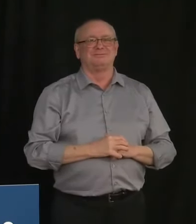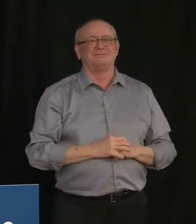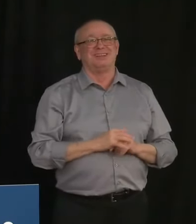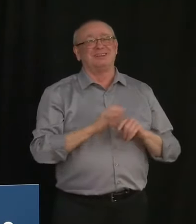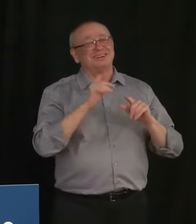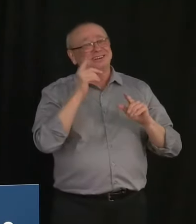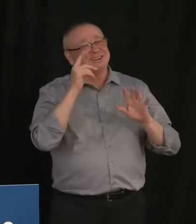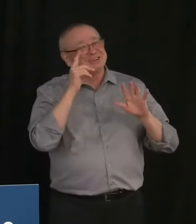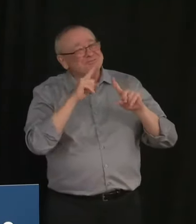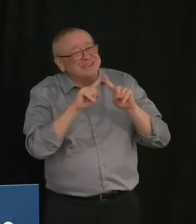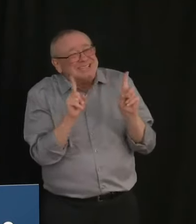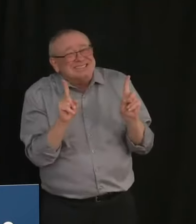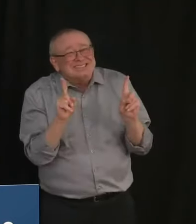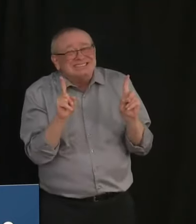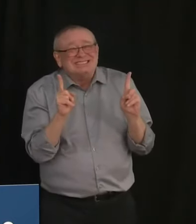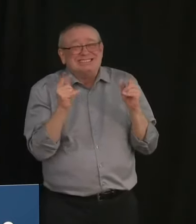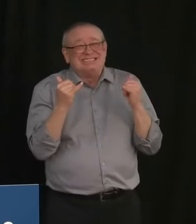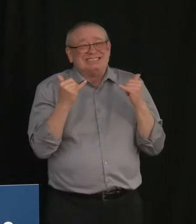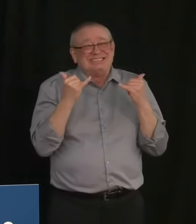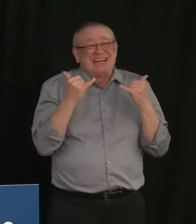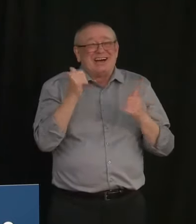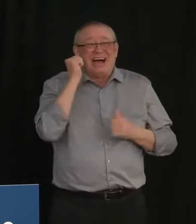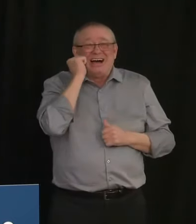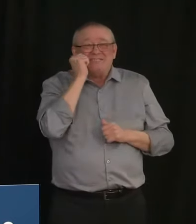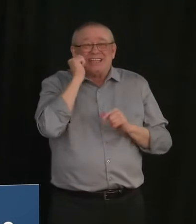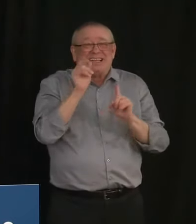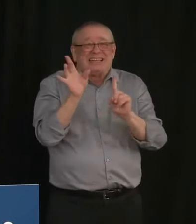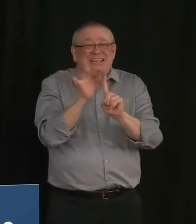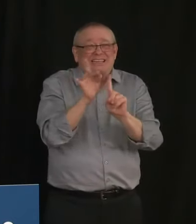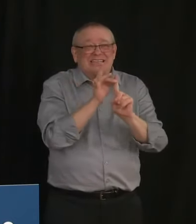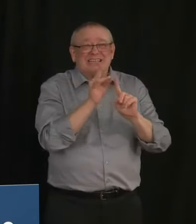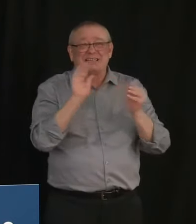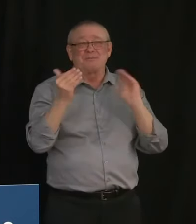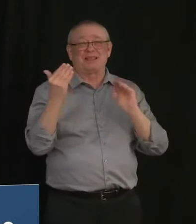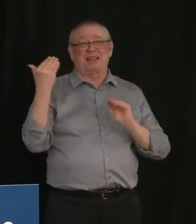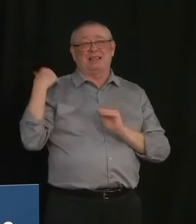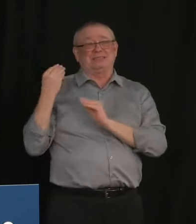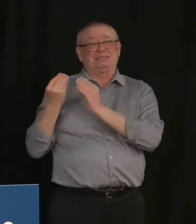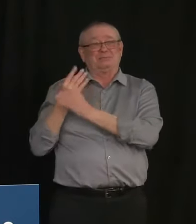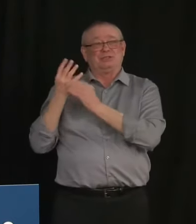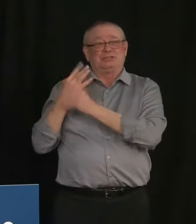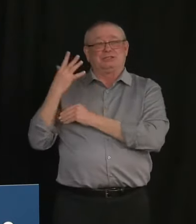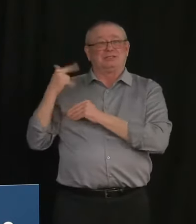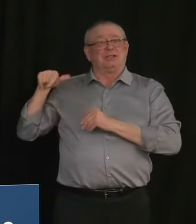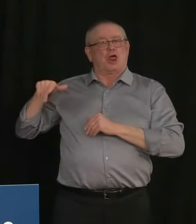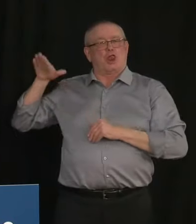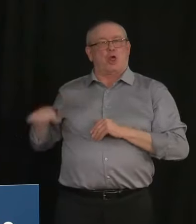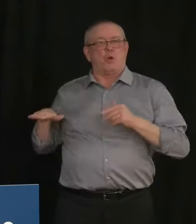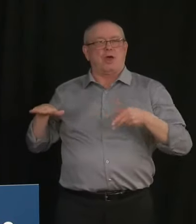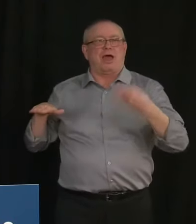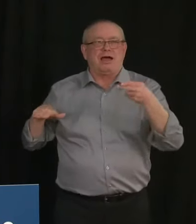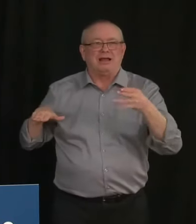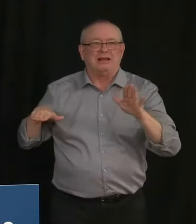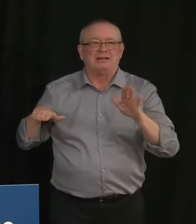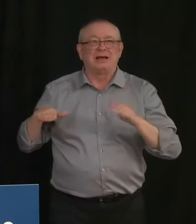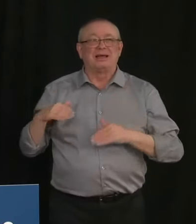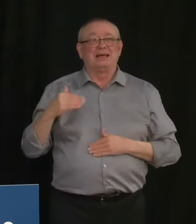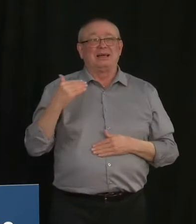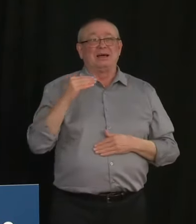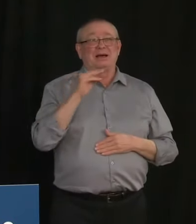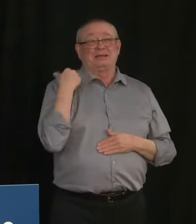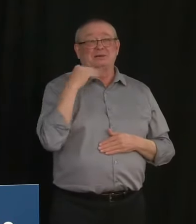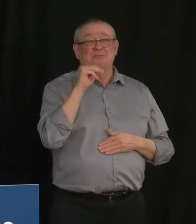remain far higher than they were in the spring. When we started our first relaunch on May 14th, there were 57 people in